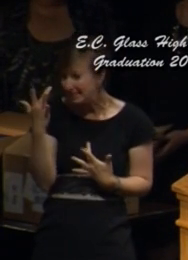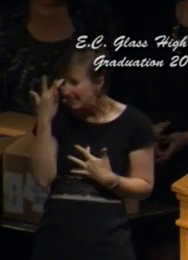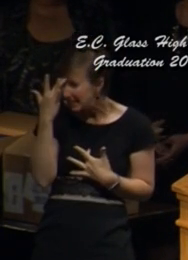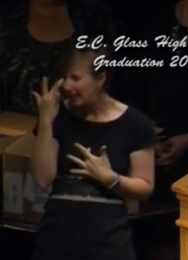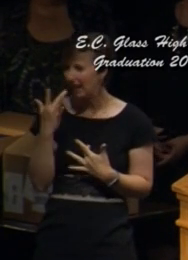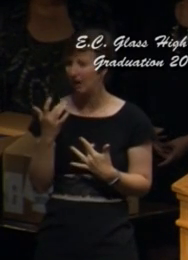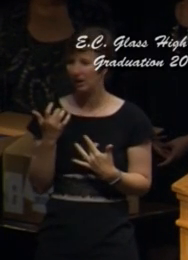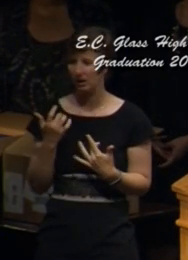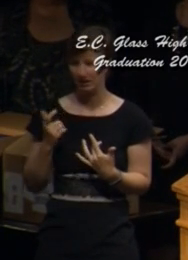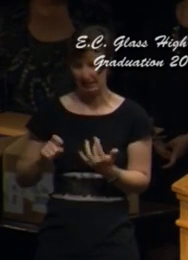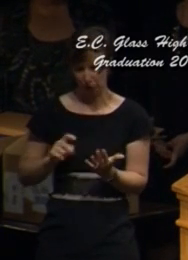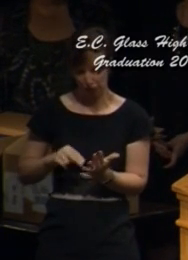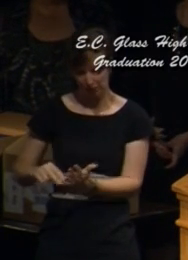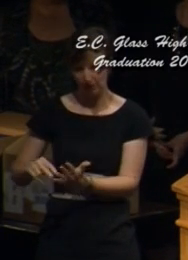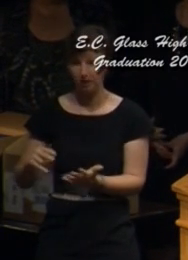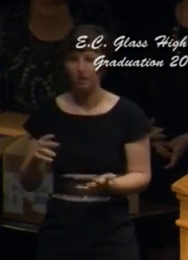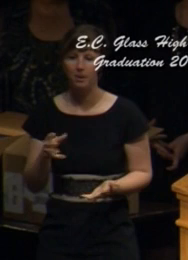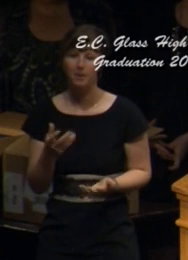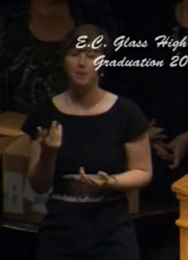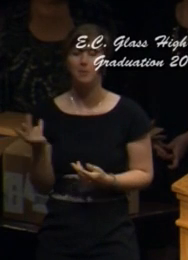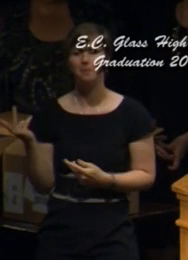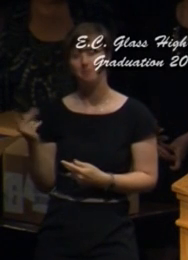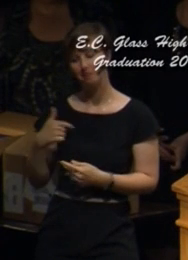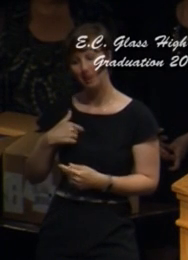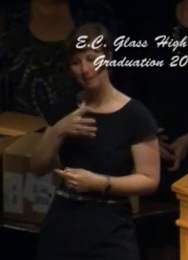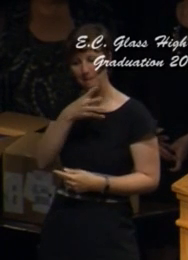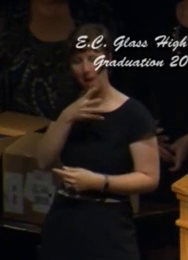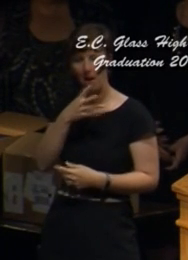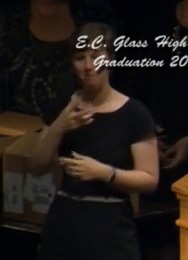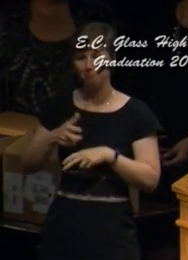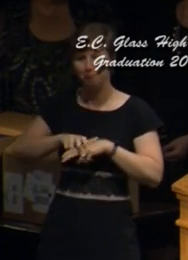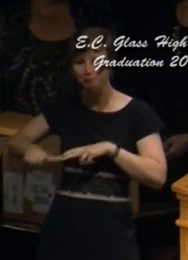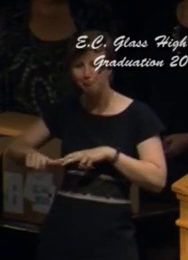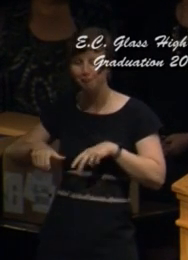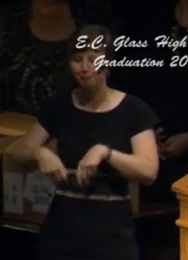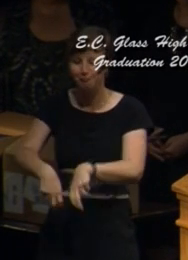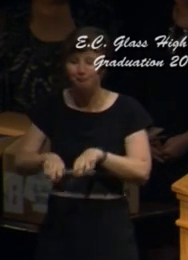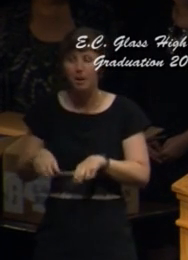still had some reading to do. We would both lay on the couch and she would read them to me.